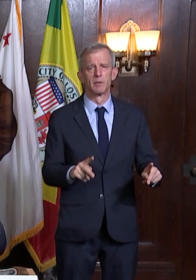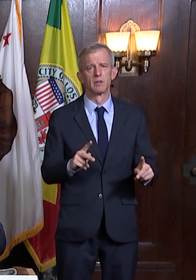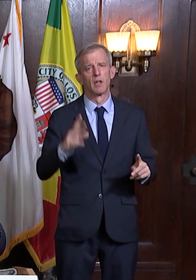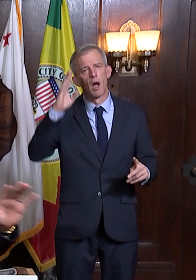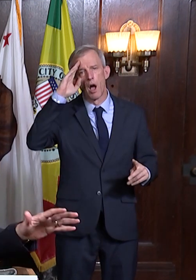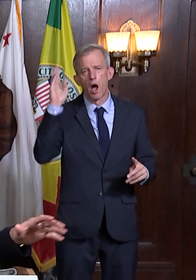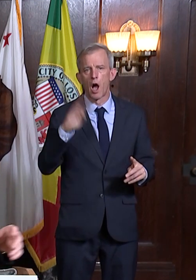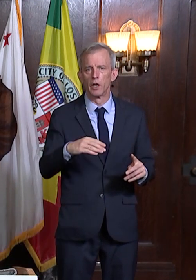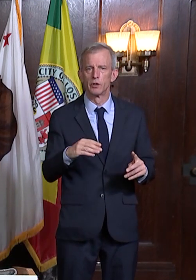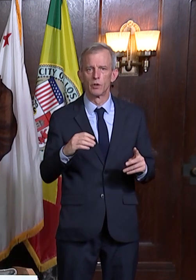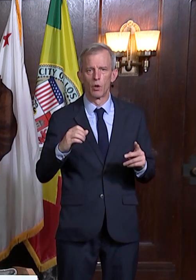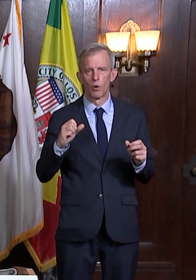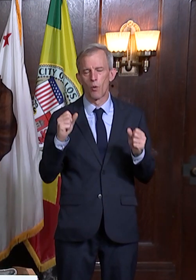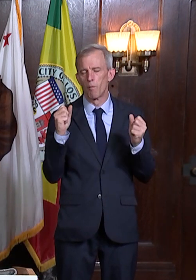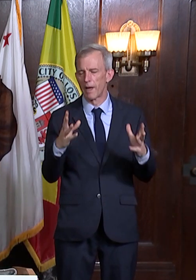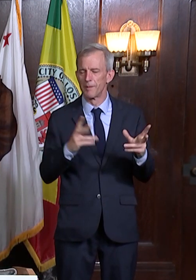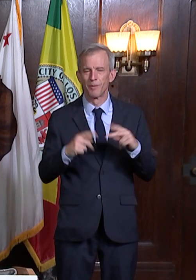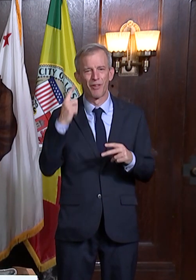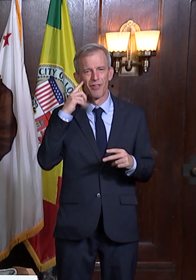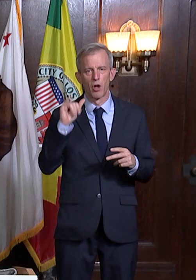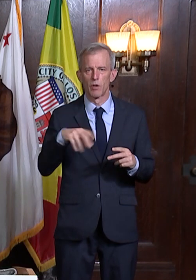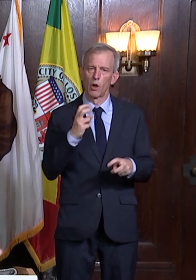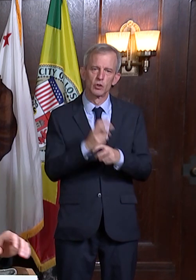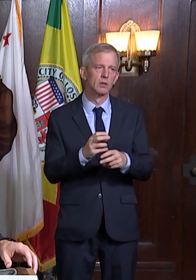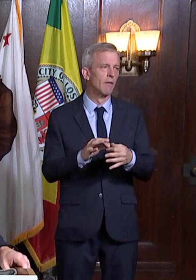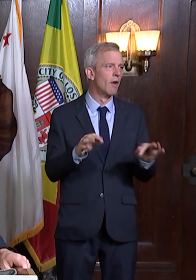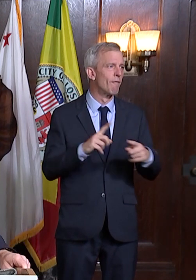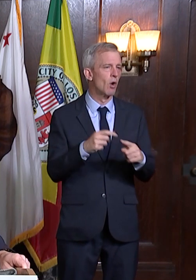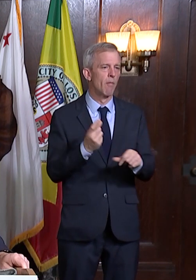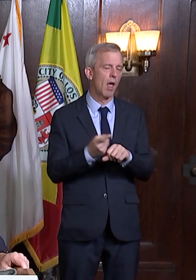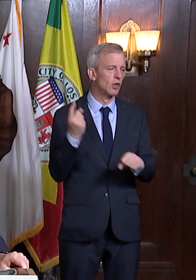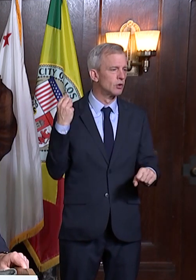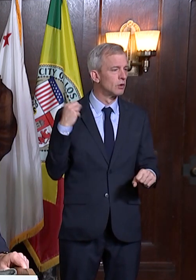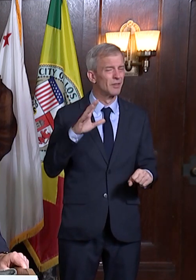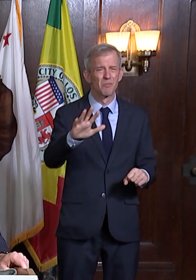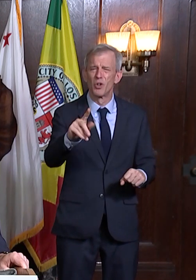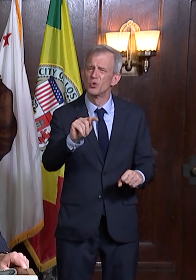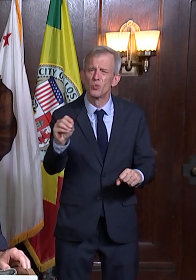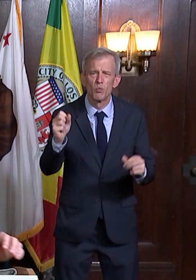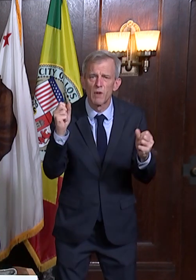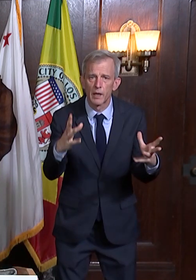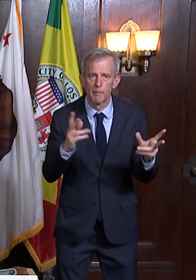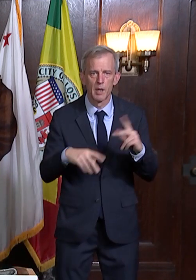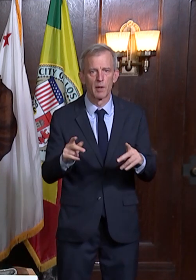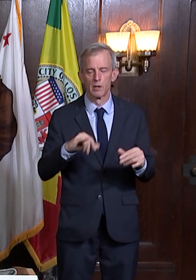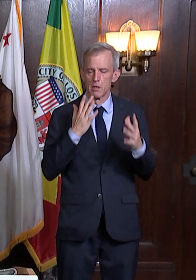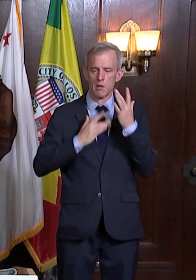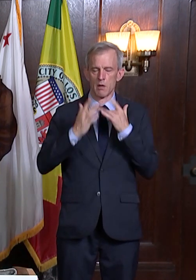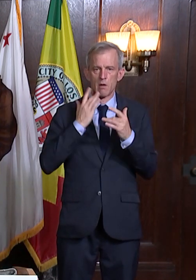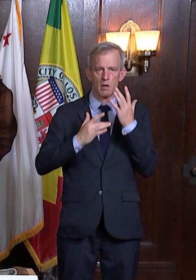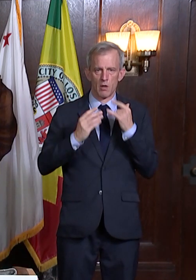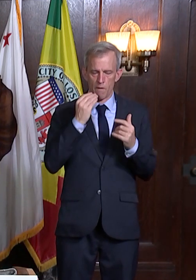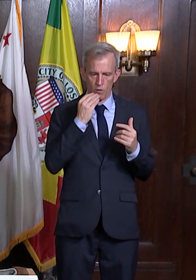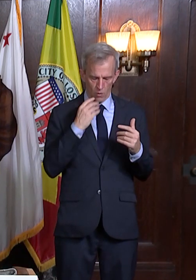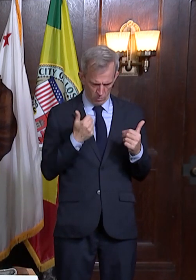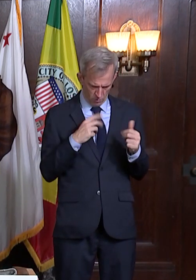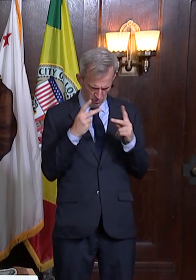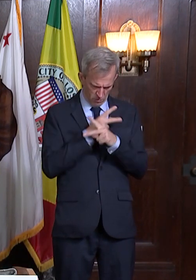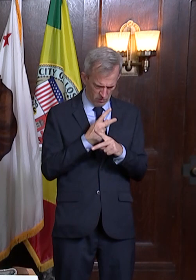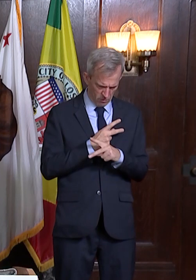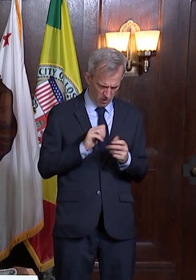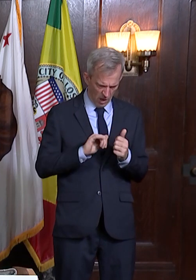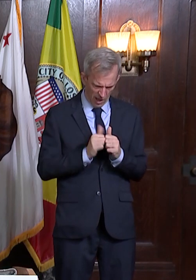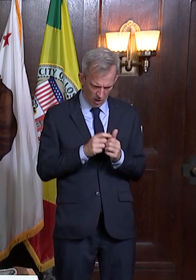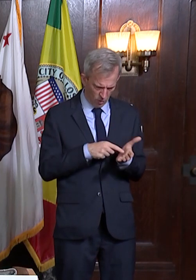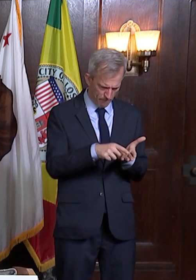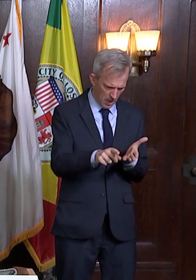that was the toughest times of last year. But there are still too many people with empty fridges who are still calculating how to make the rent, pay